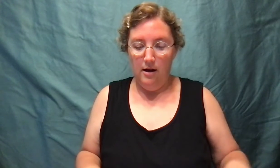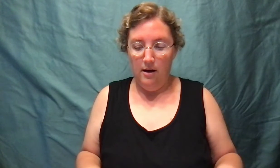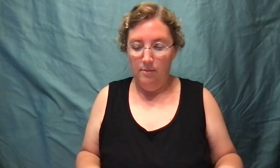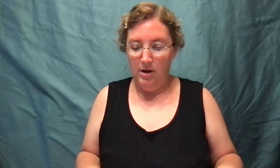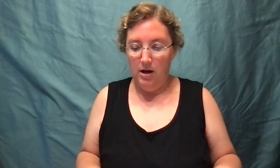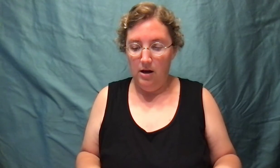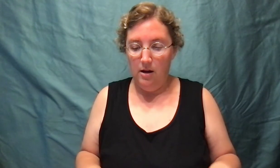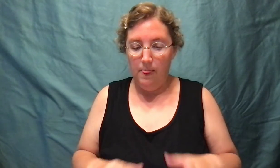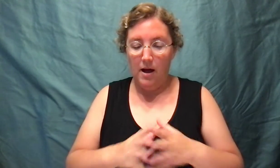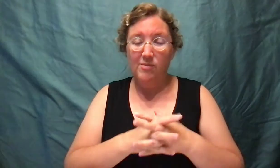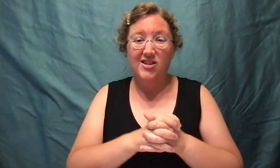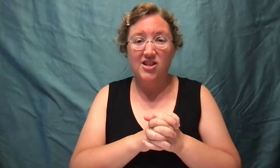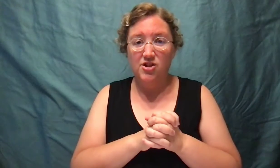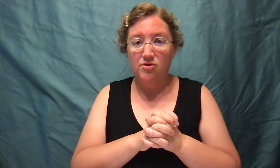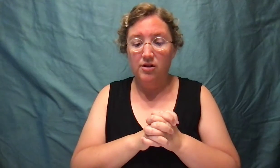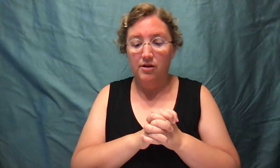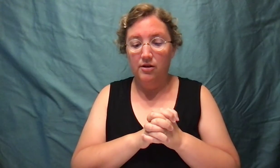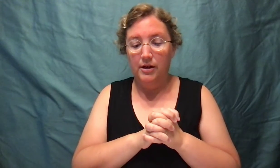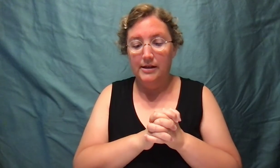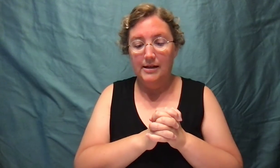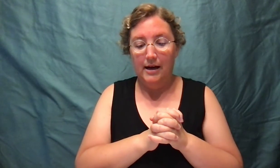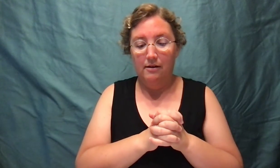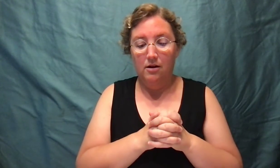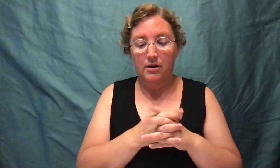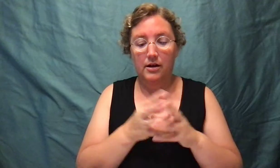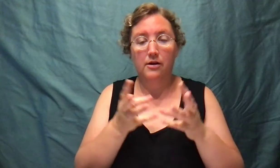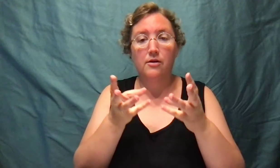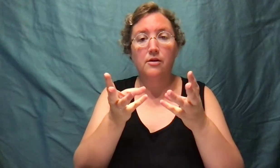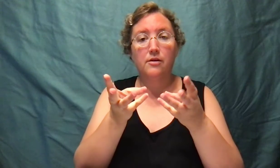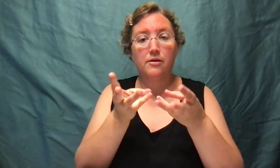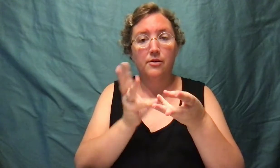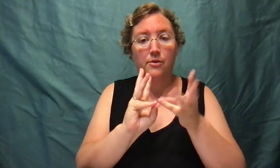I'm going to just do the little dialogue here.